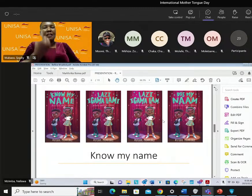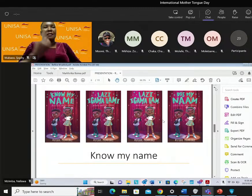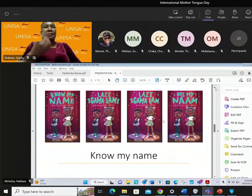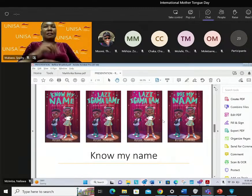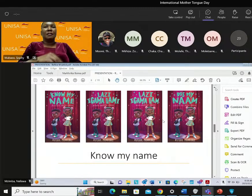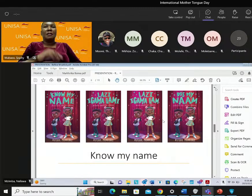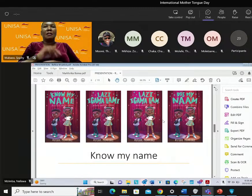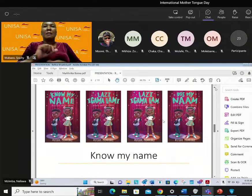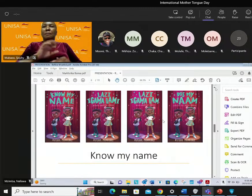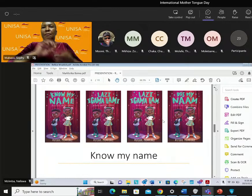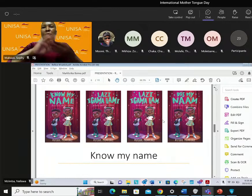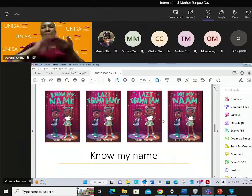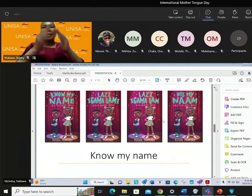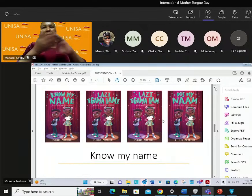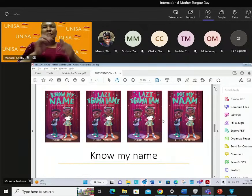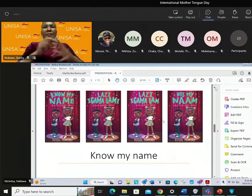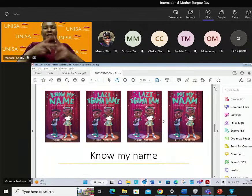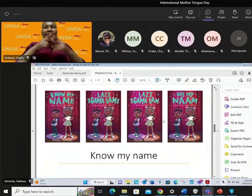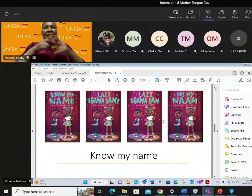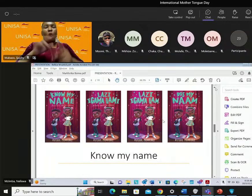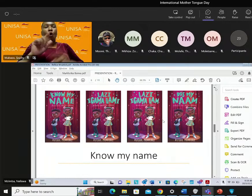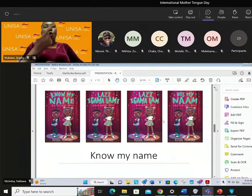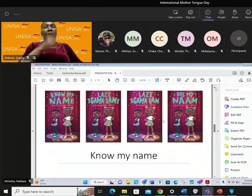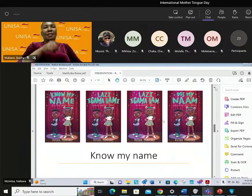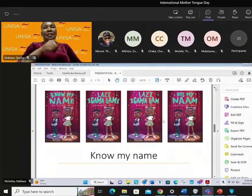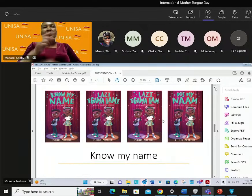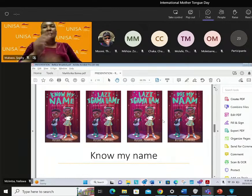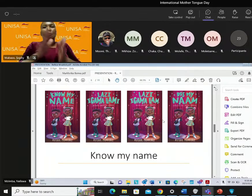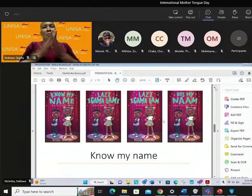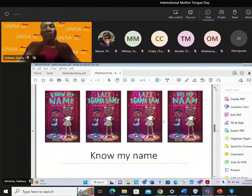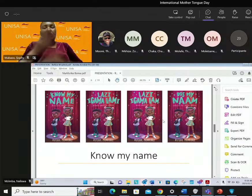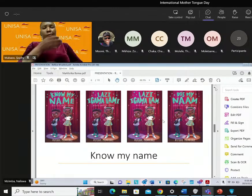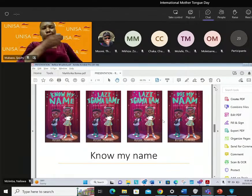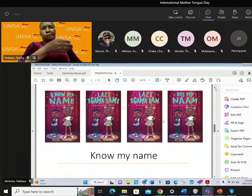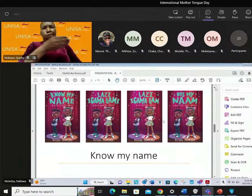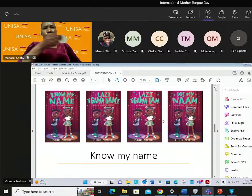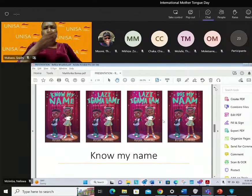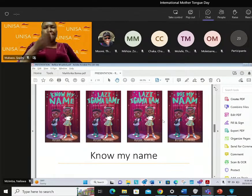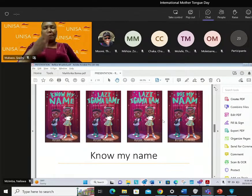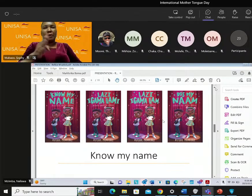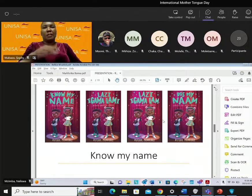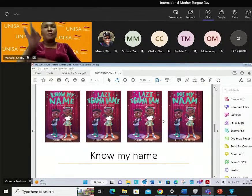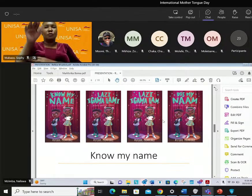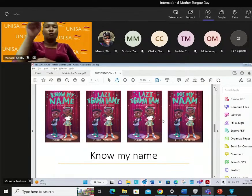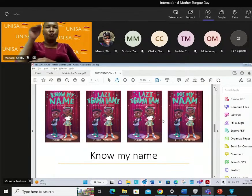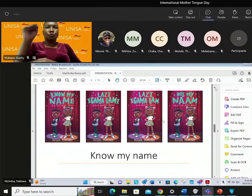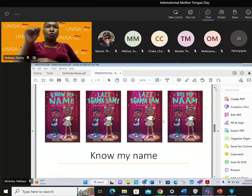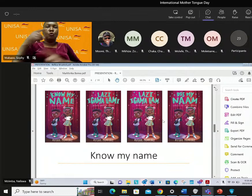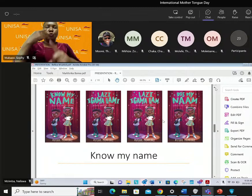amalgamation. All these books are also available in isiZulu, isiXhosa,